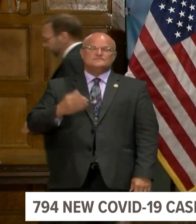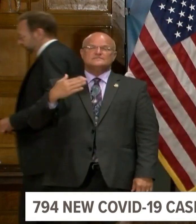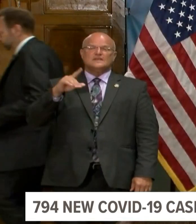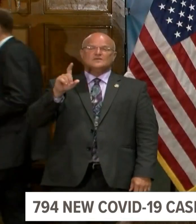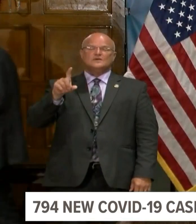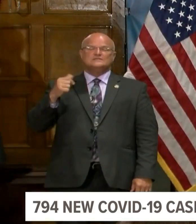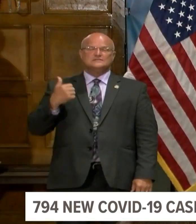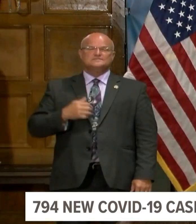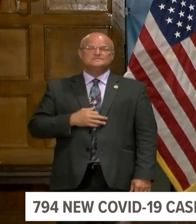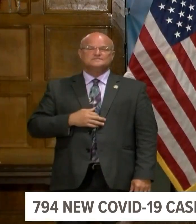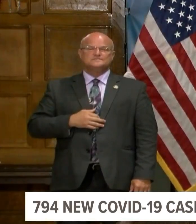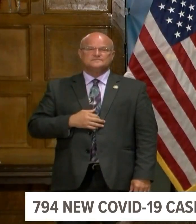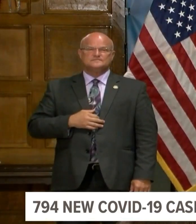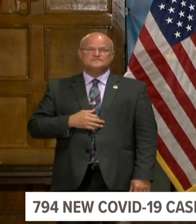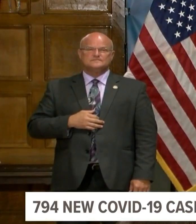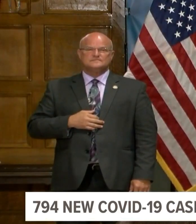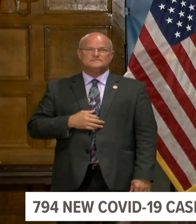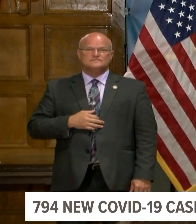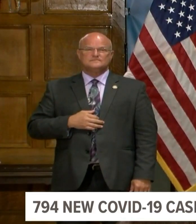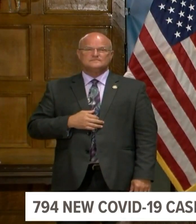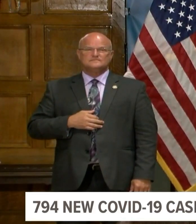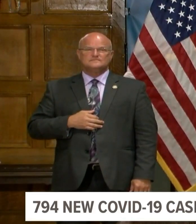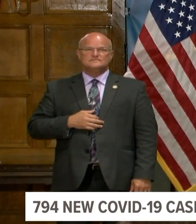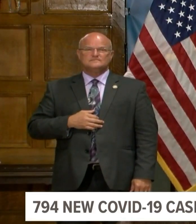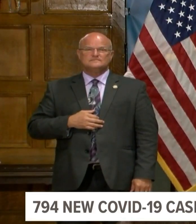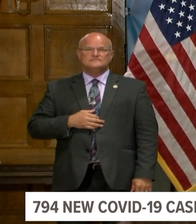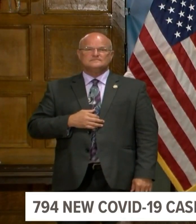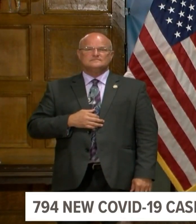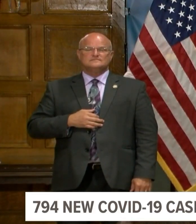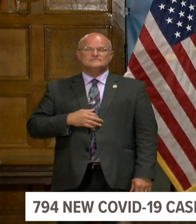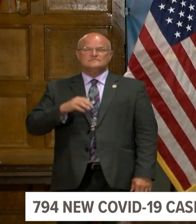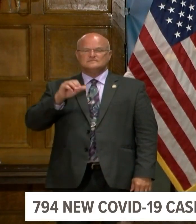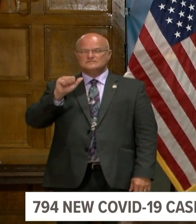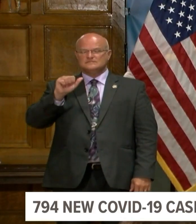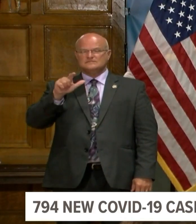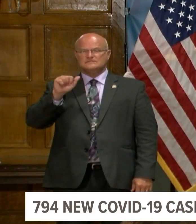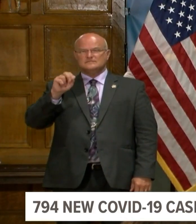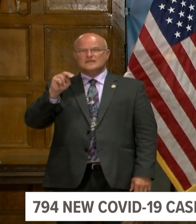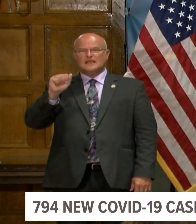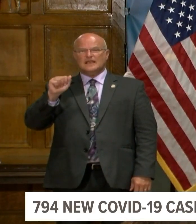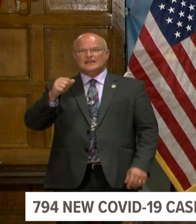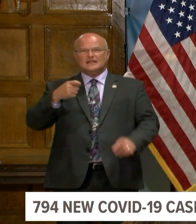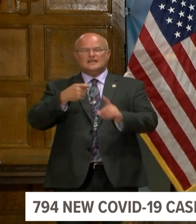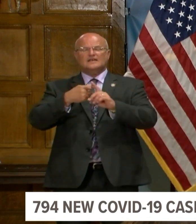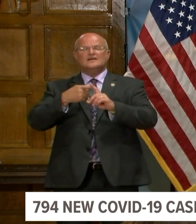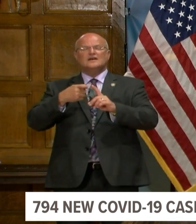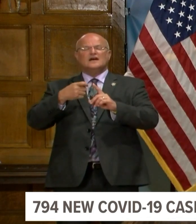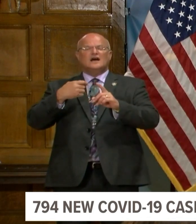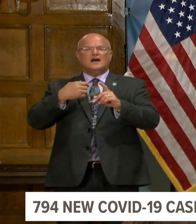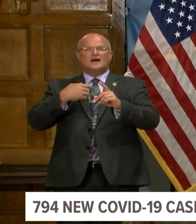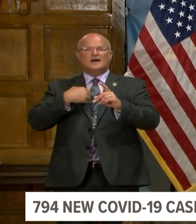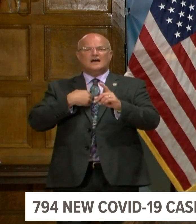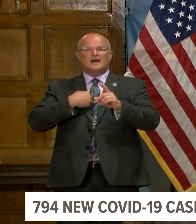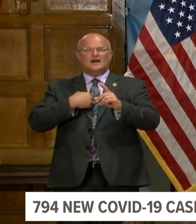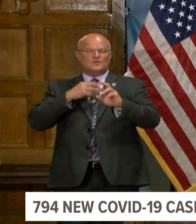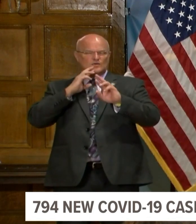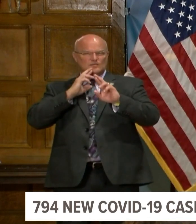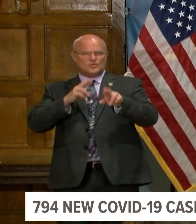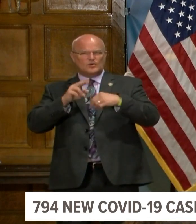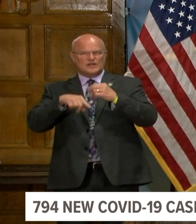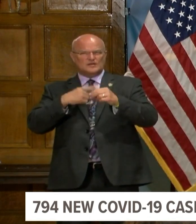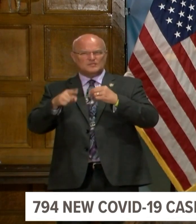Next question. Governor Hutchinson, this is Emma Claybrick with 4029 News. Politico is reporting